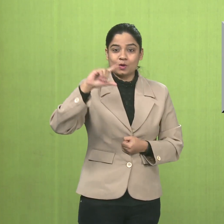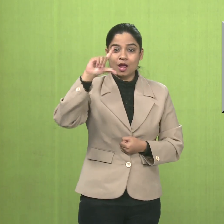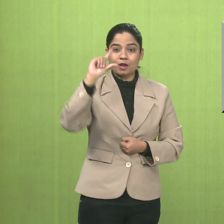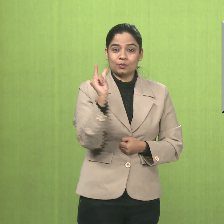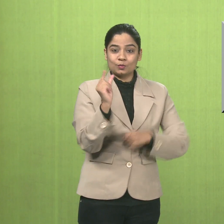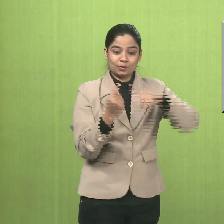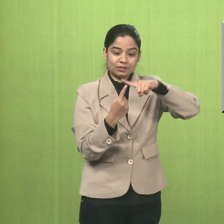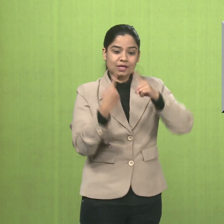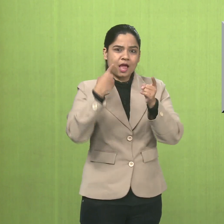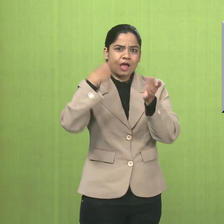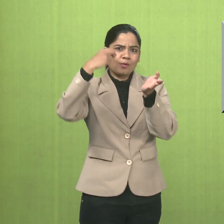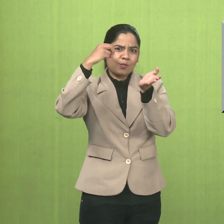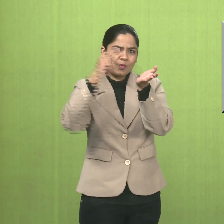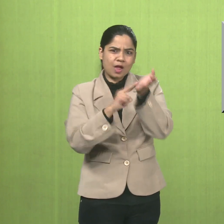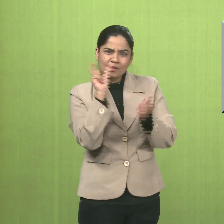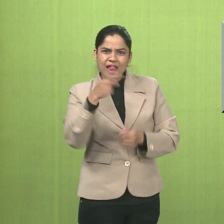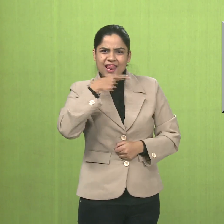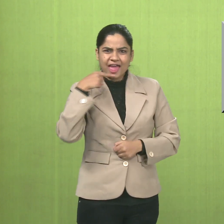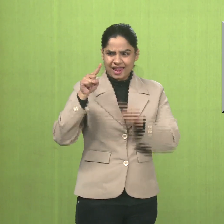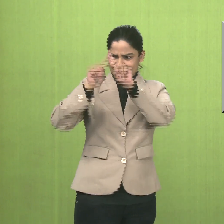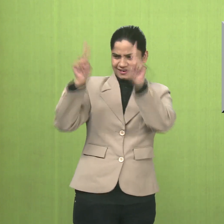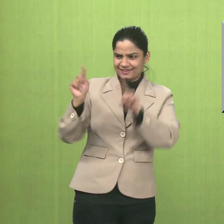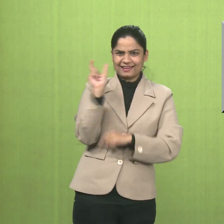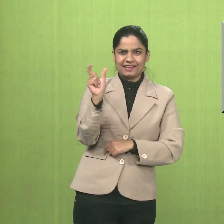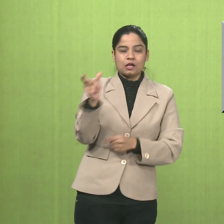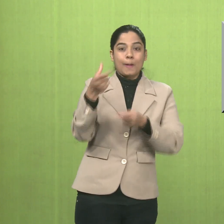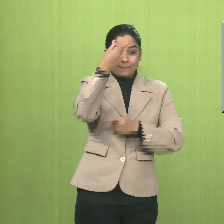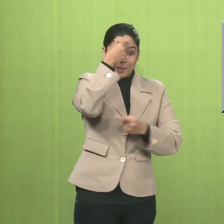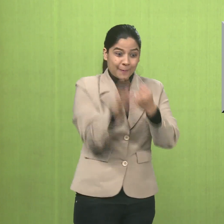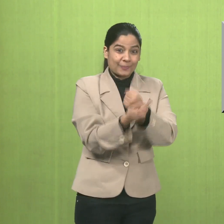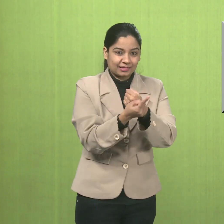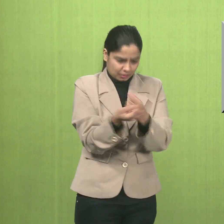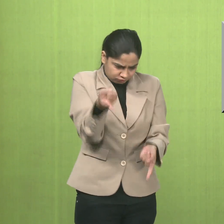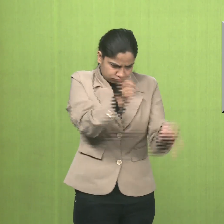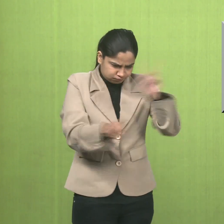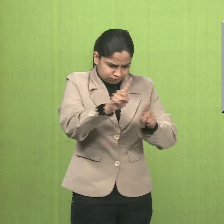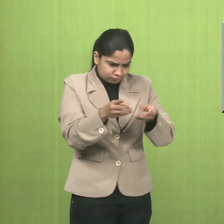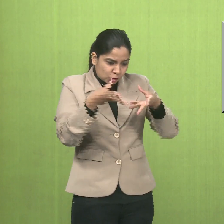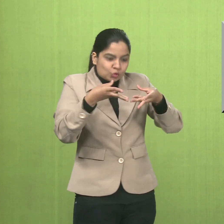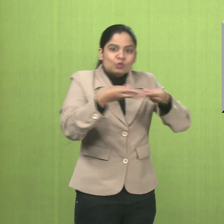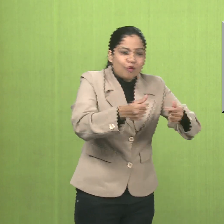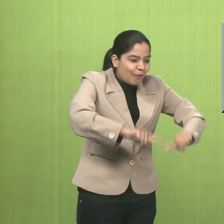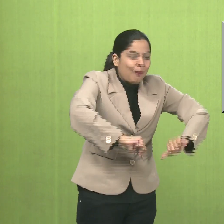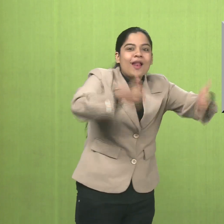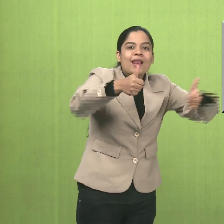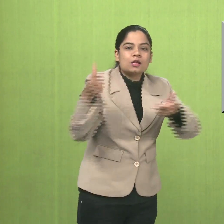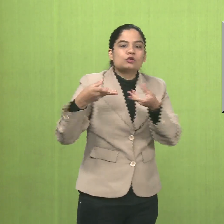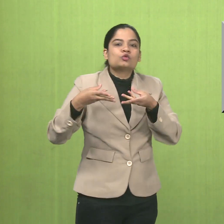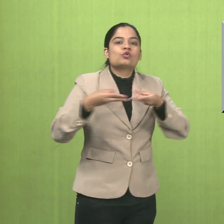to, derive a solution. As you can see from the picture, you have to derive a solution to solve that issue that's coming. So, problem that occurs and